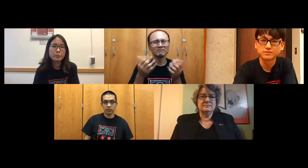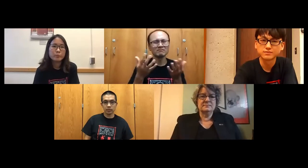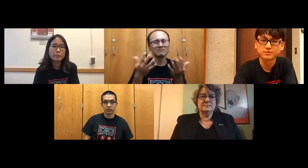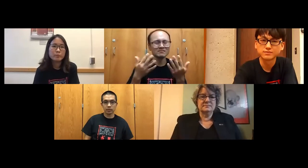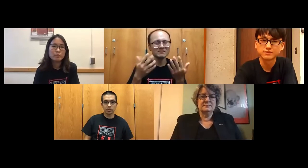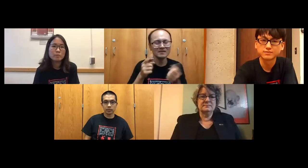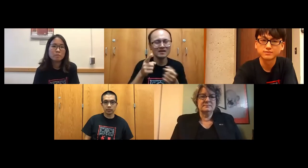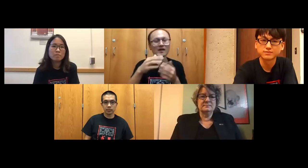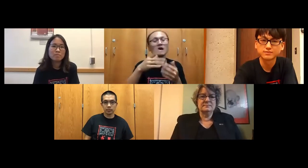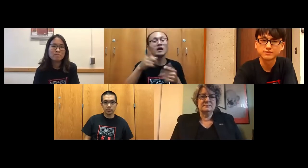And